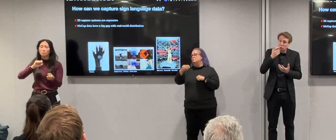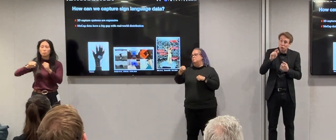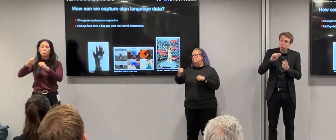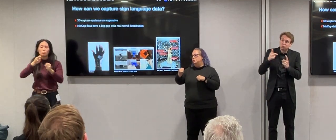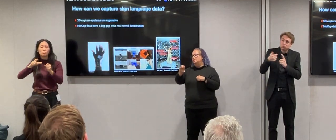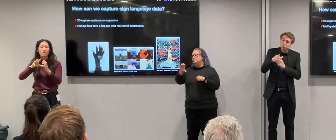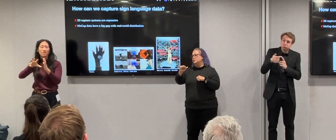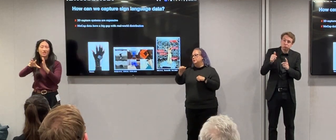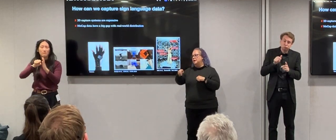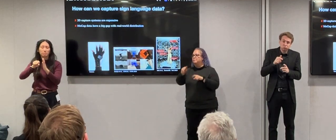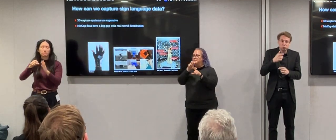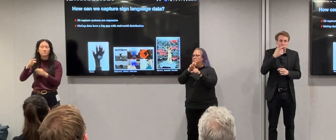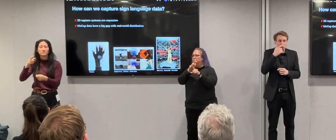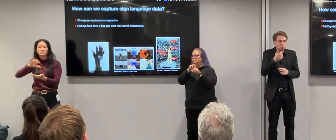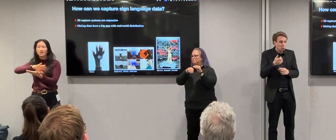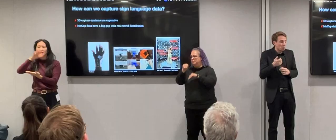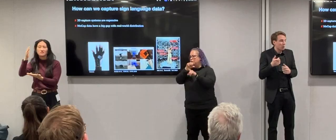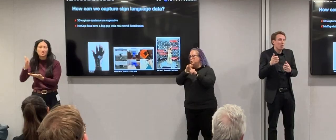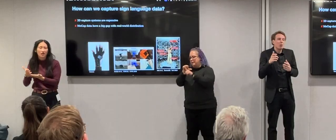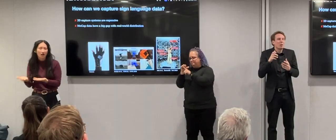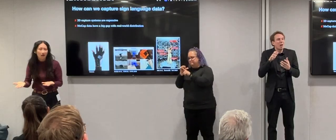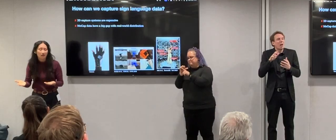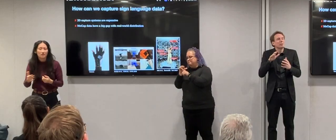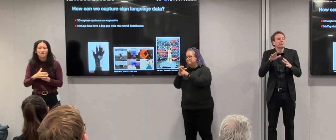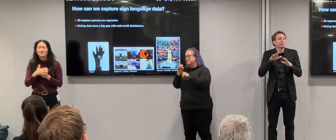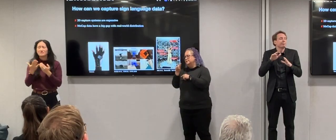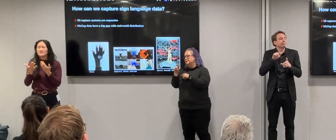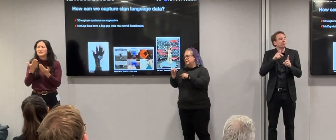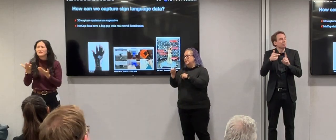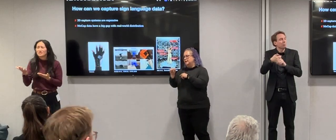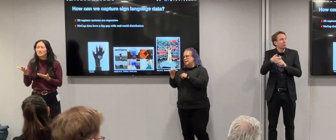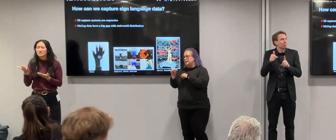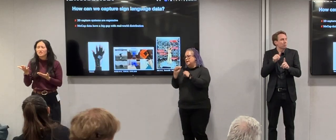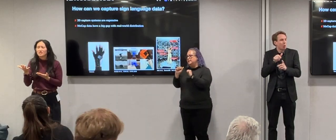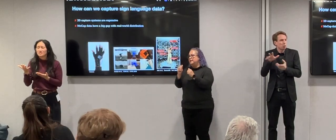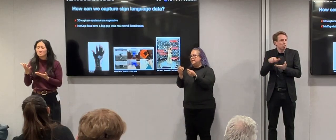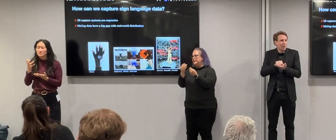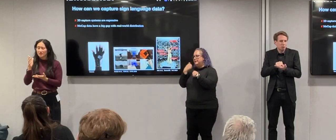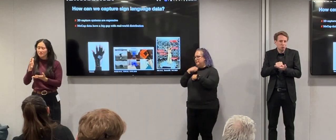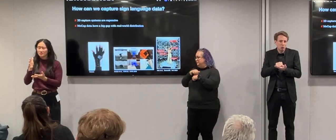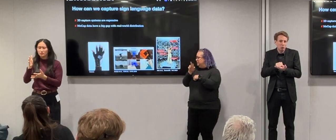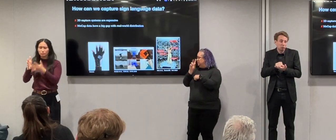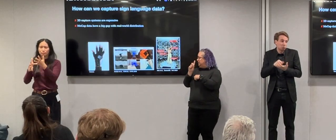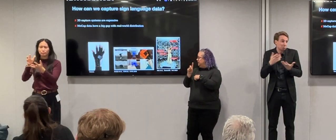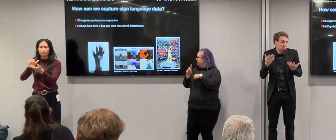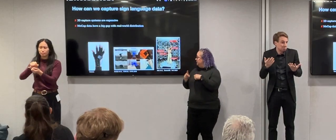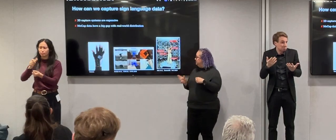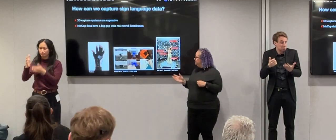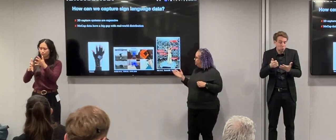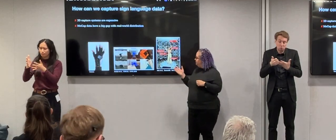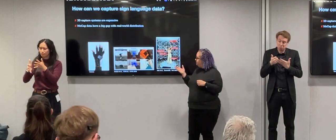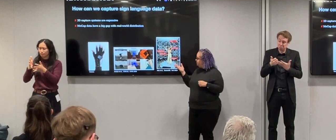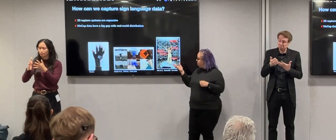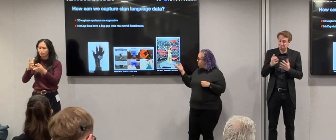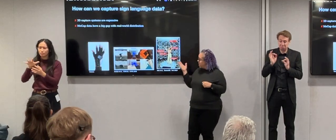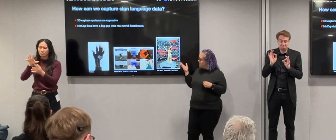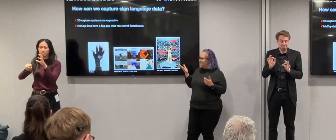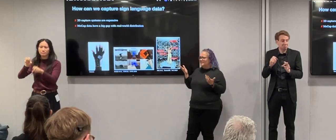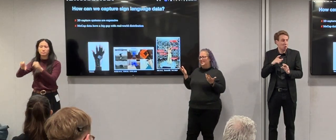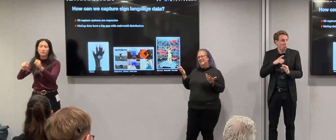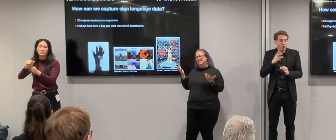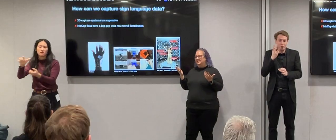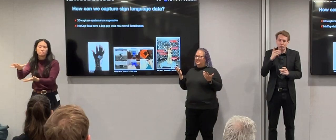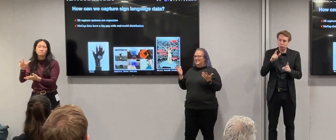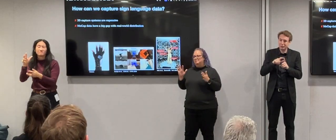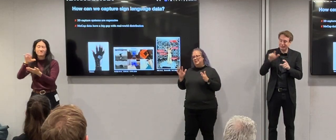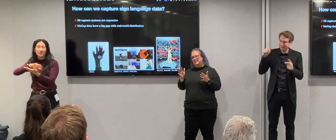data that can give us the 3D information of the signer. But of course, this is not very scalable